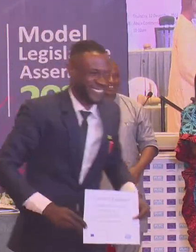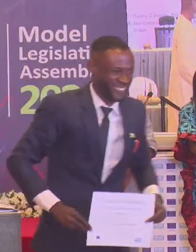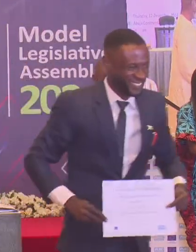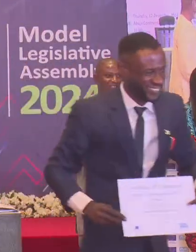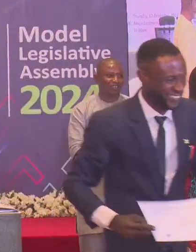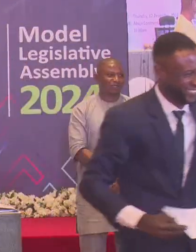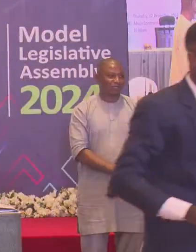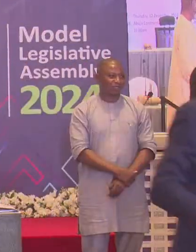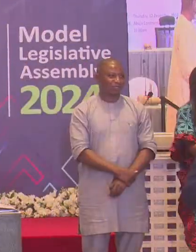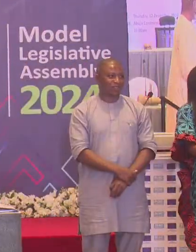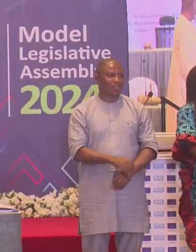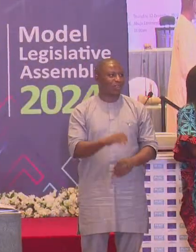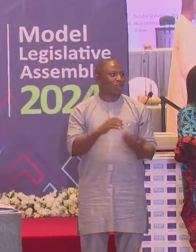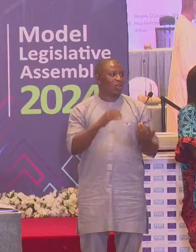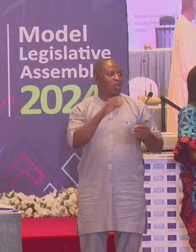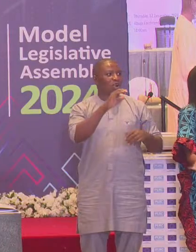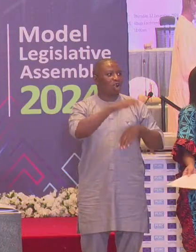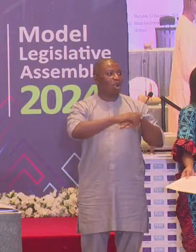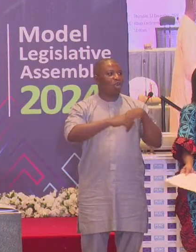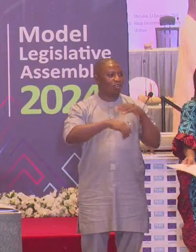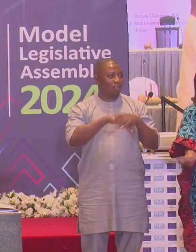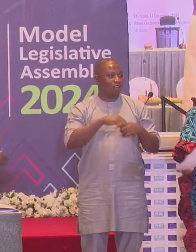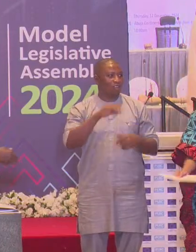Ugu Hey, Comforts.